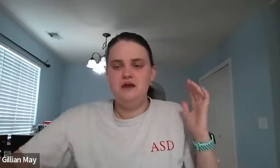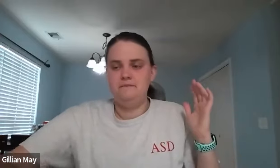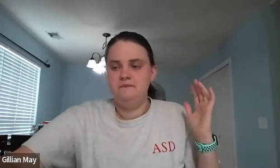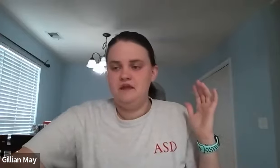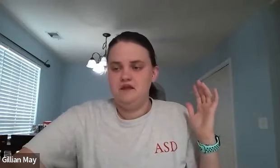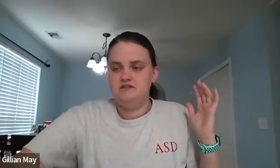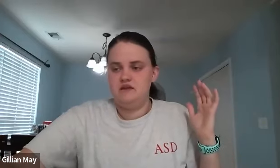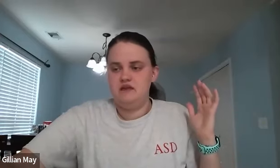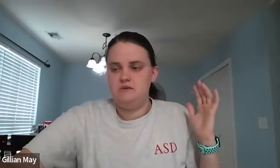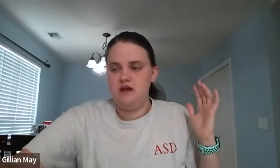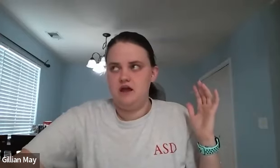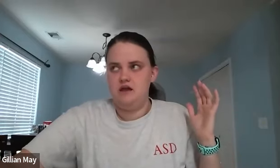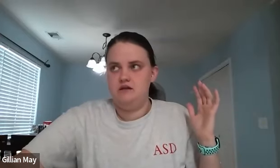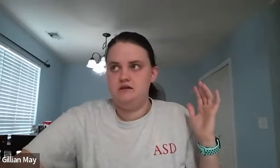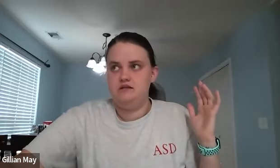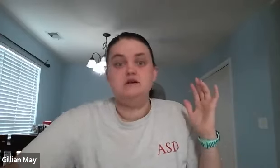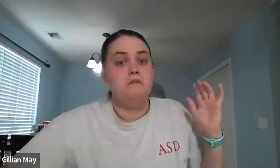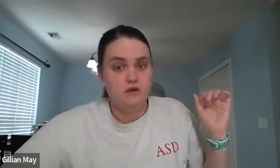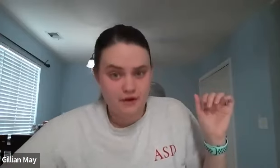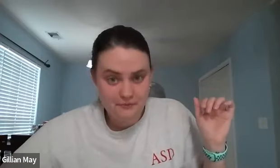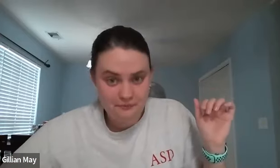Okay, so then we had tomorrow.